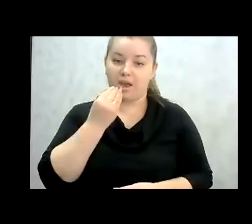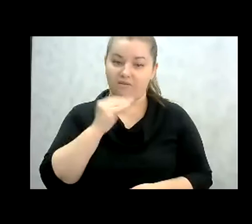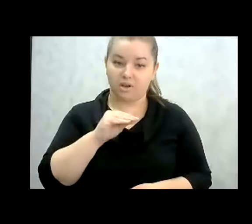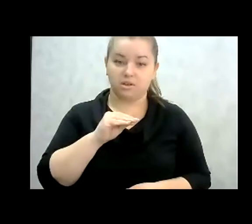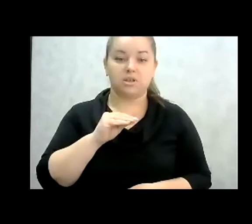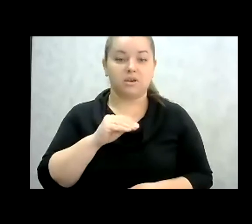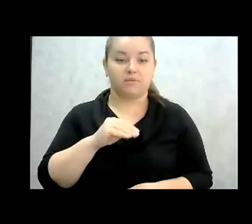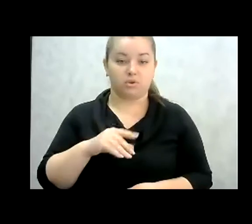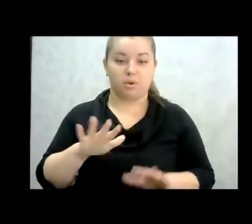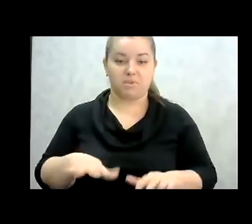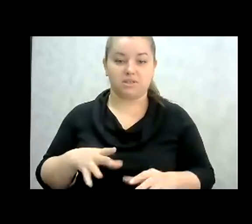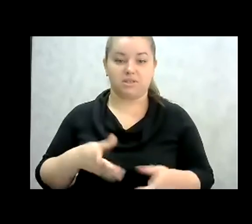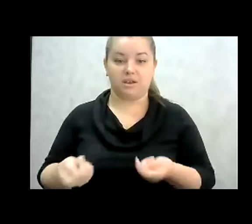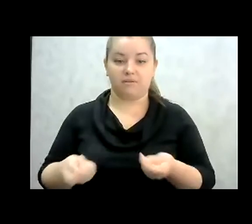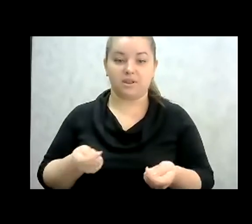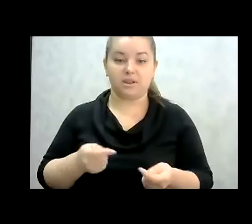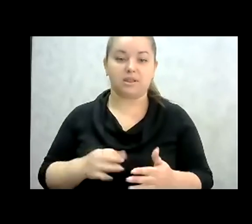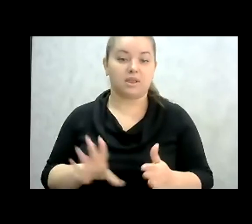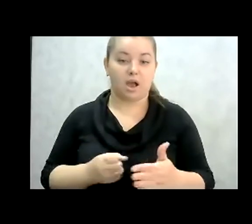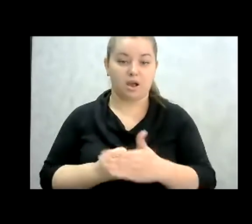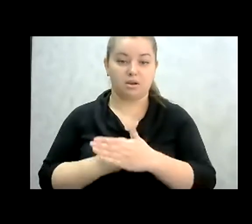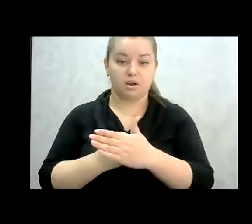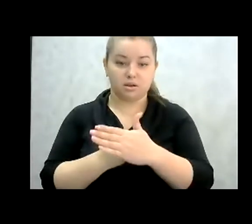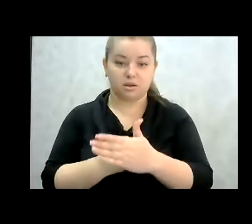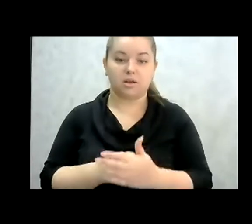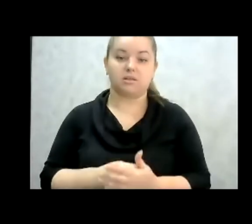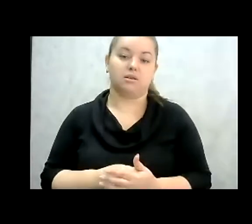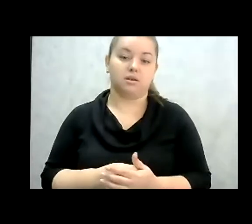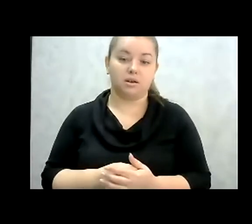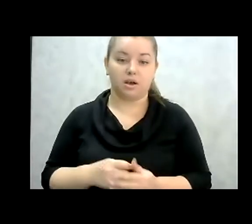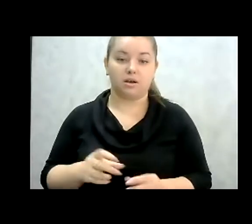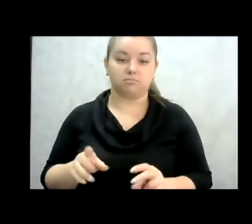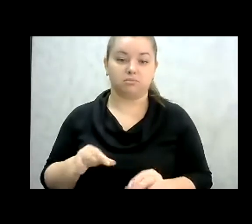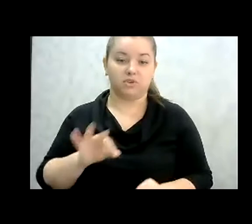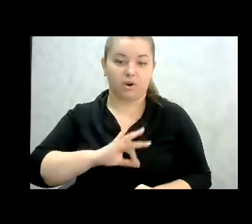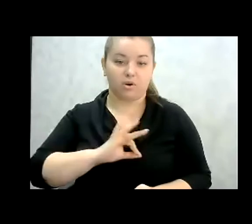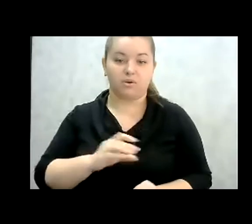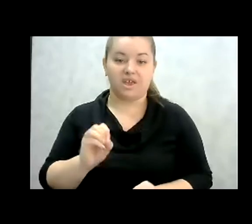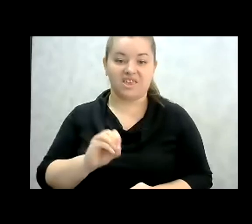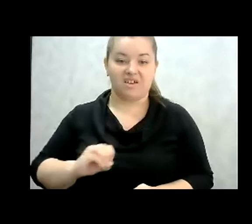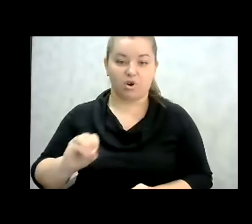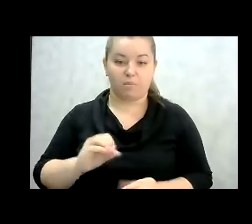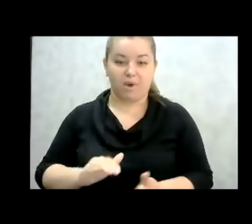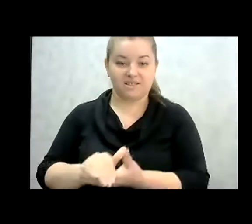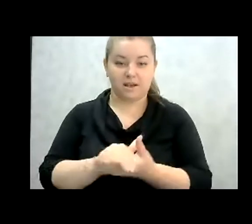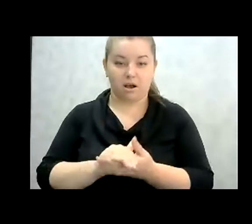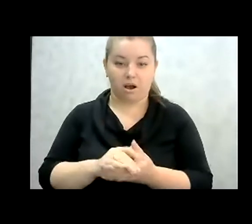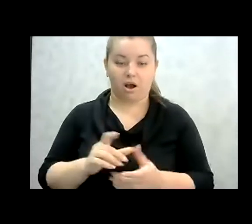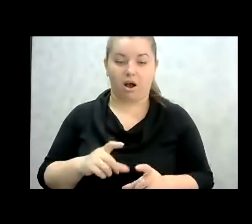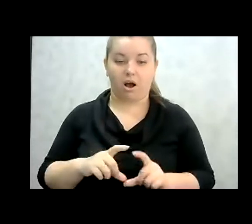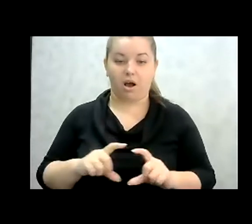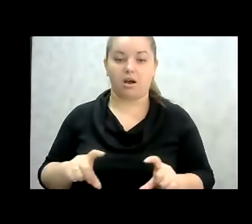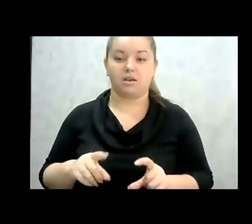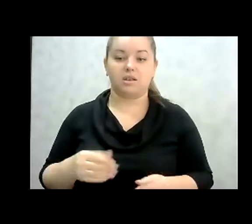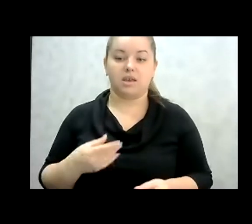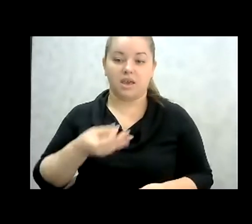and formation of efficient local authorities in accordance with the principles laid down in